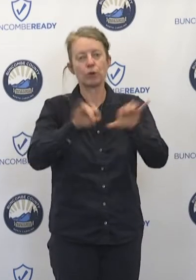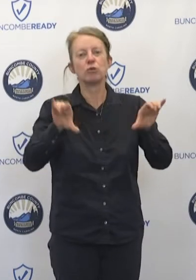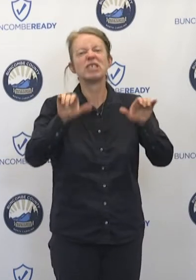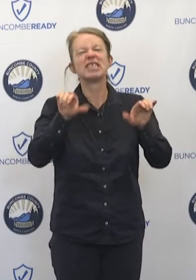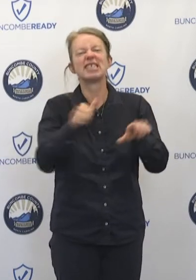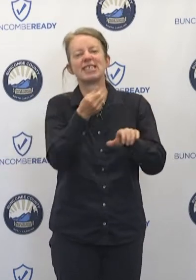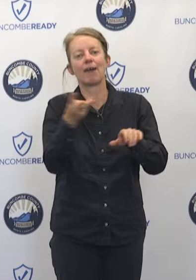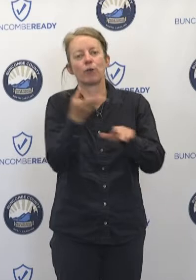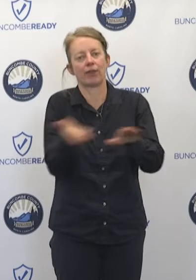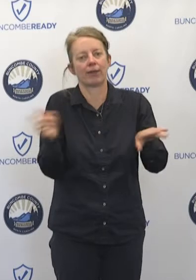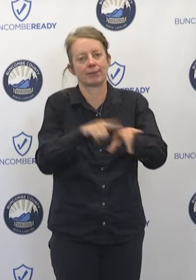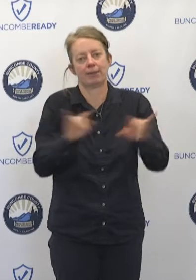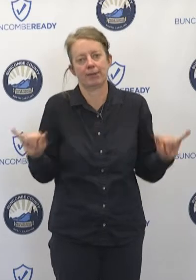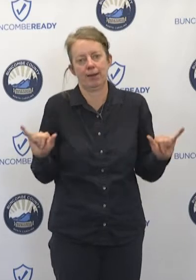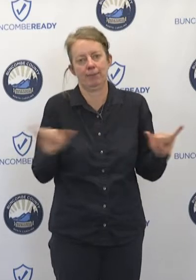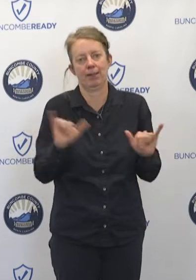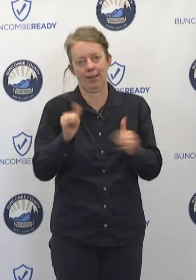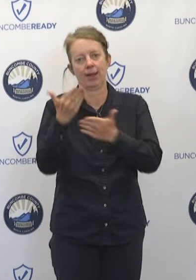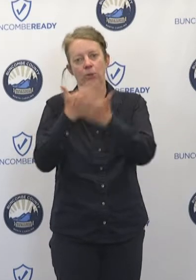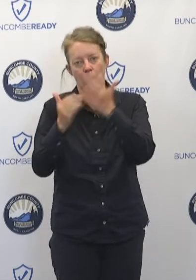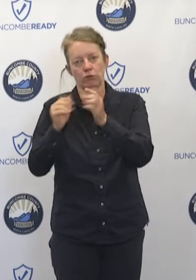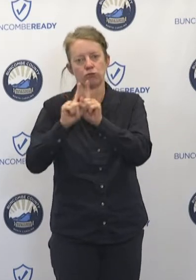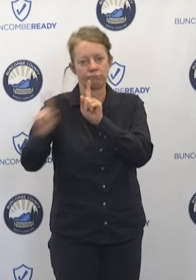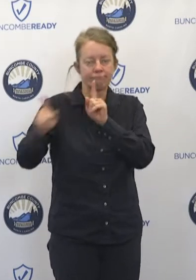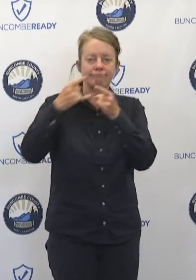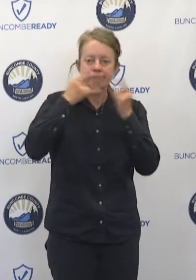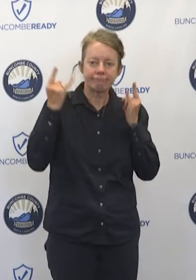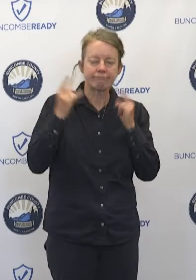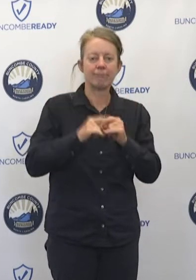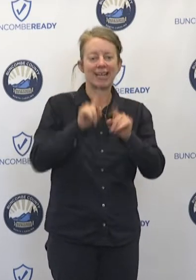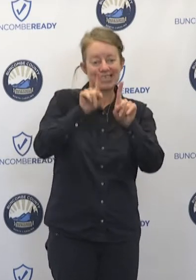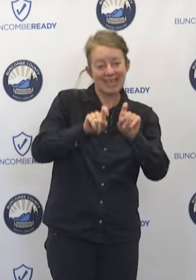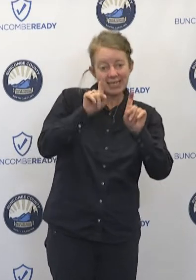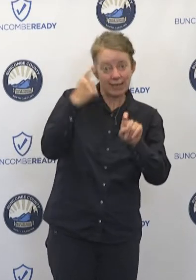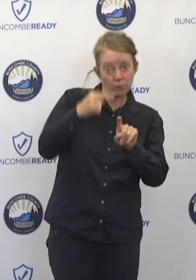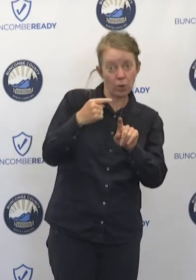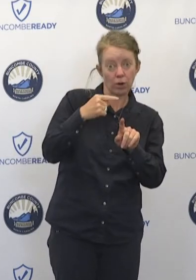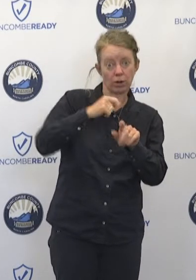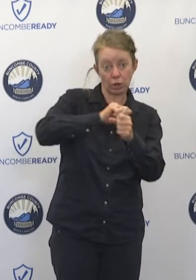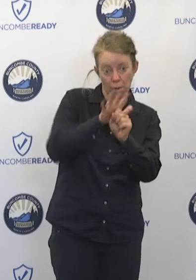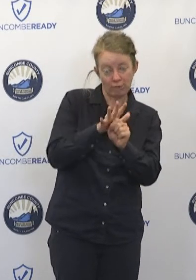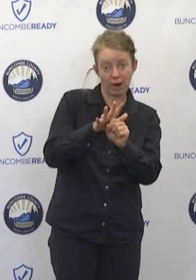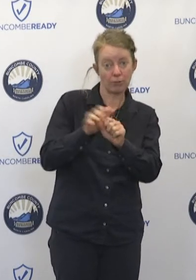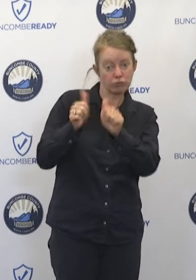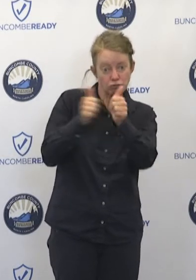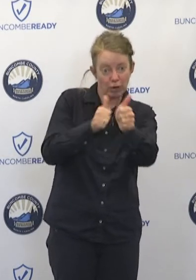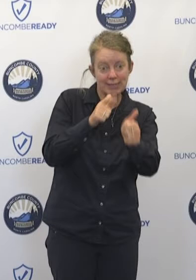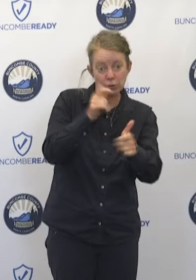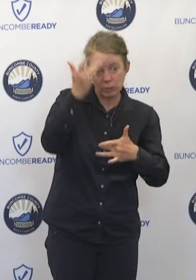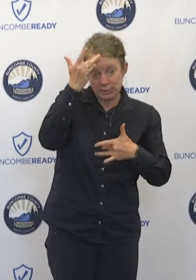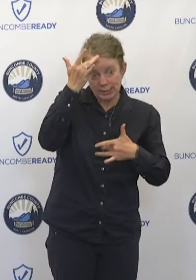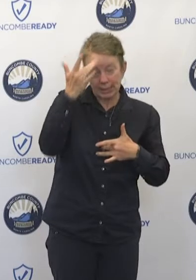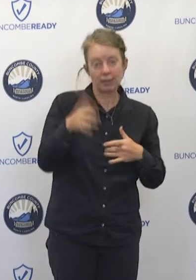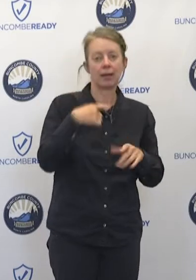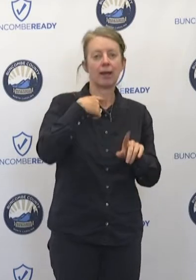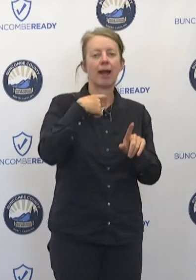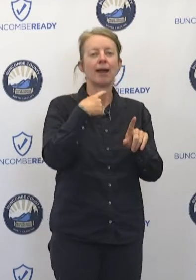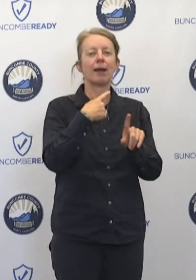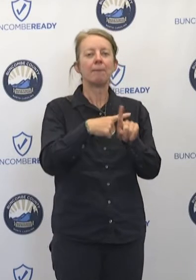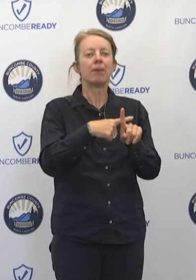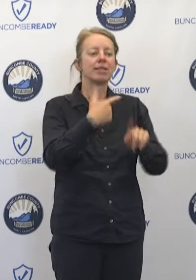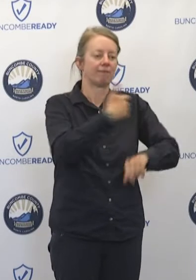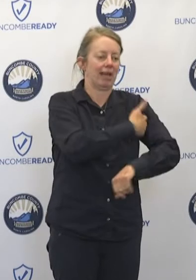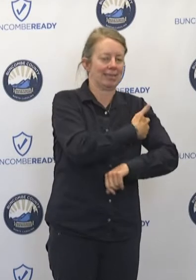approaches, like the 3 W's, testing and tracing, and vaccination all working together, versus just relying on